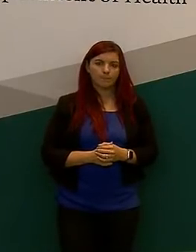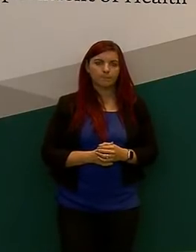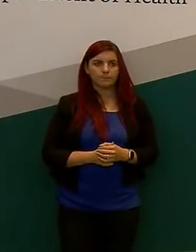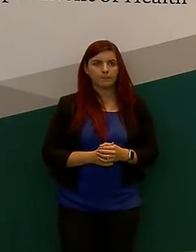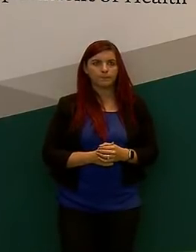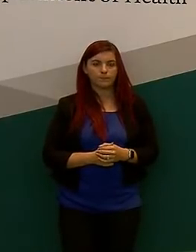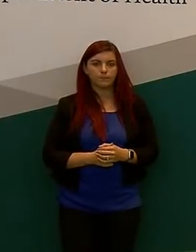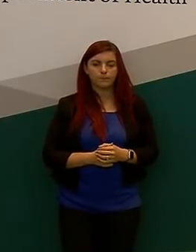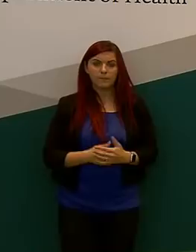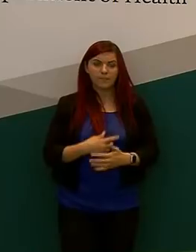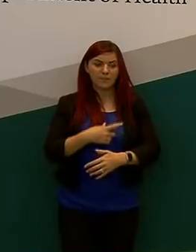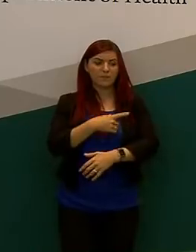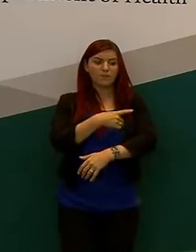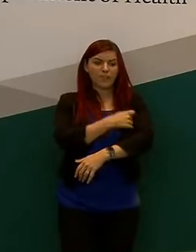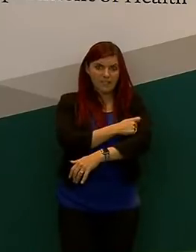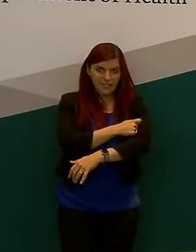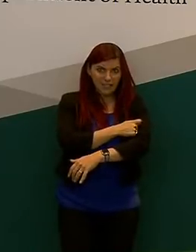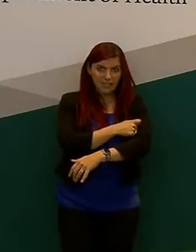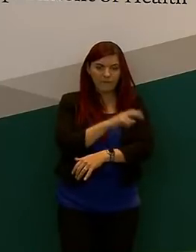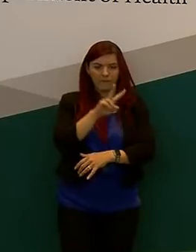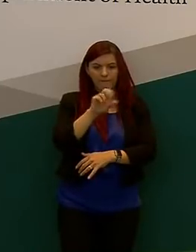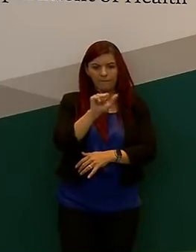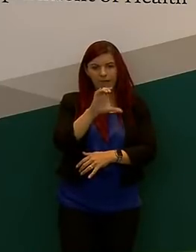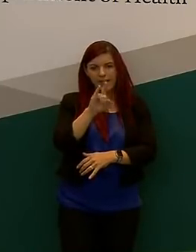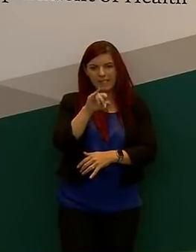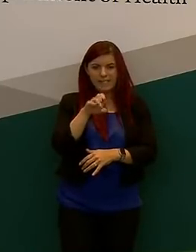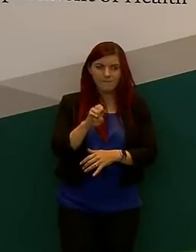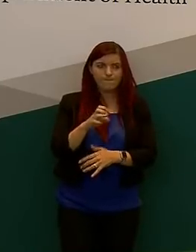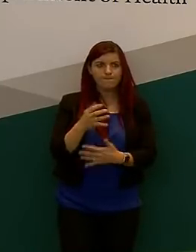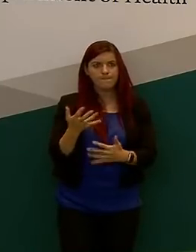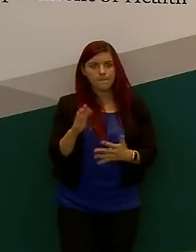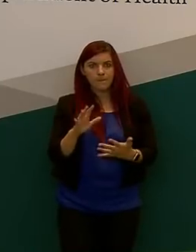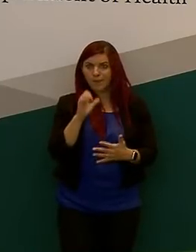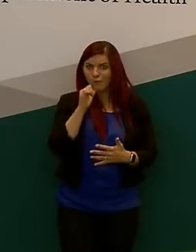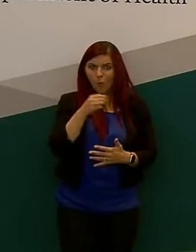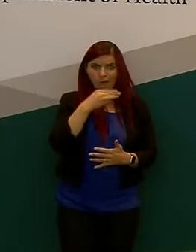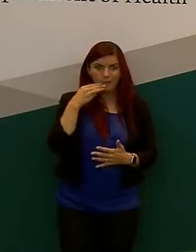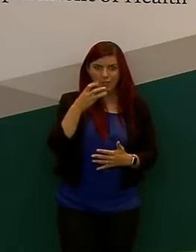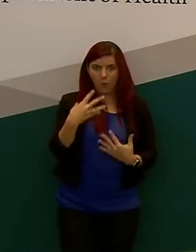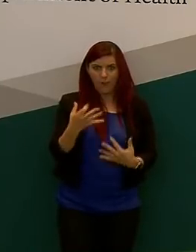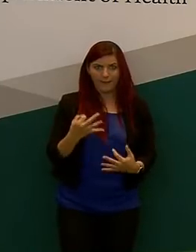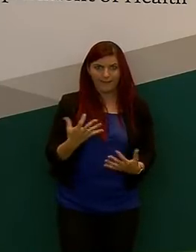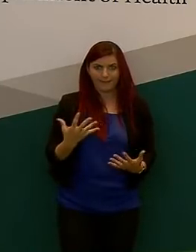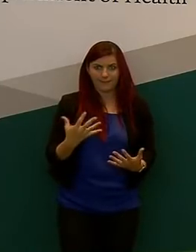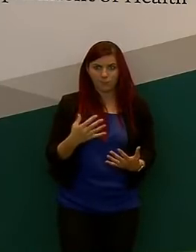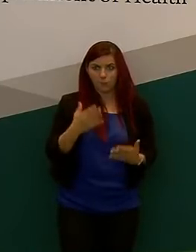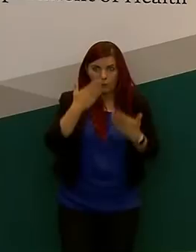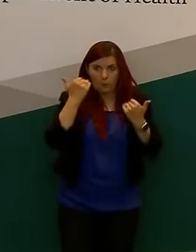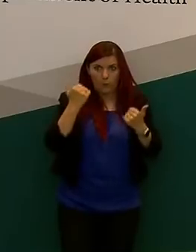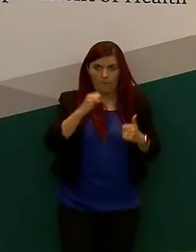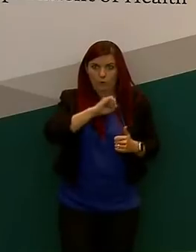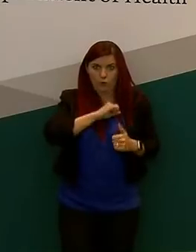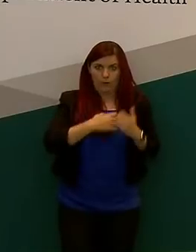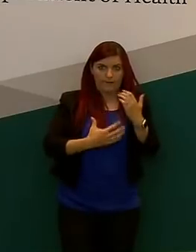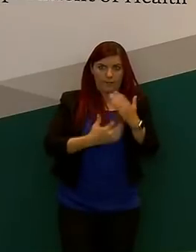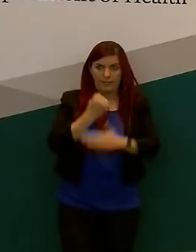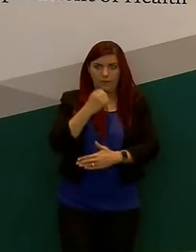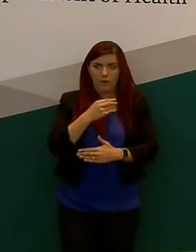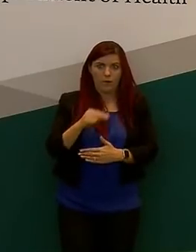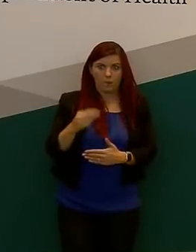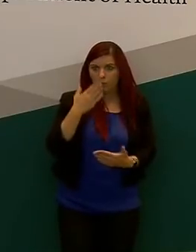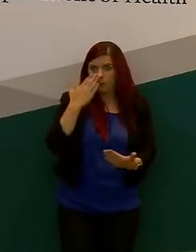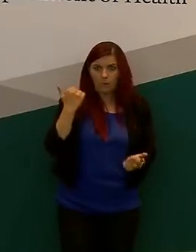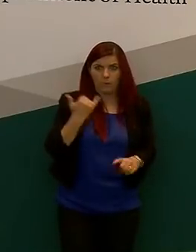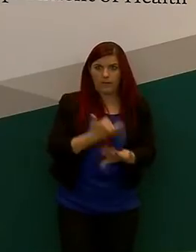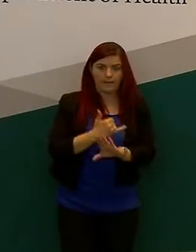Well, a vaccine is first of all, there's no guarantee that we'll get a vaccine. I think we've stated here previously that